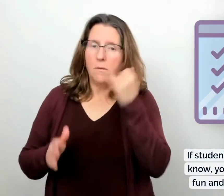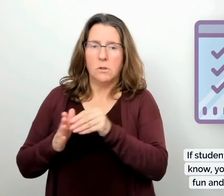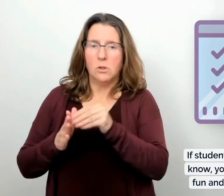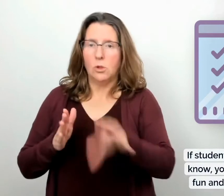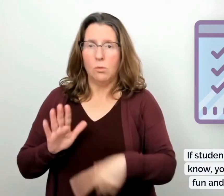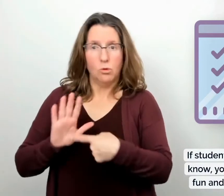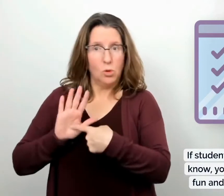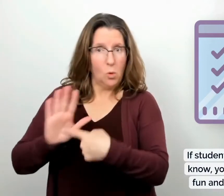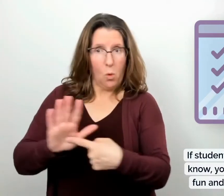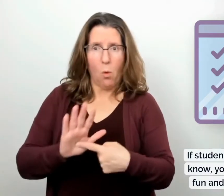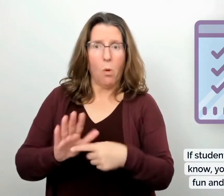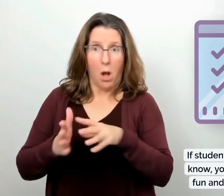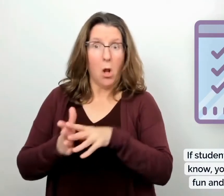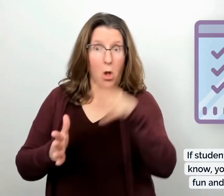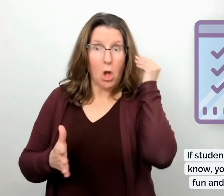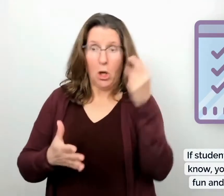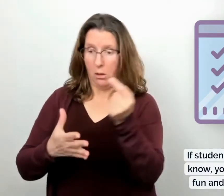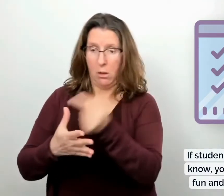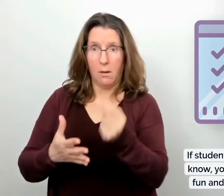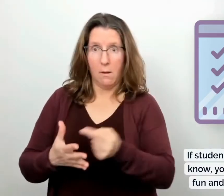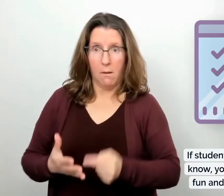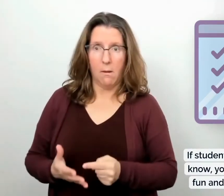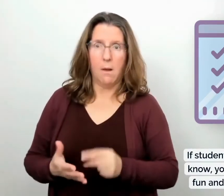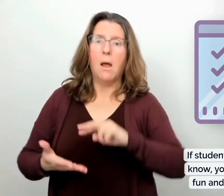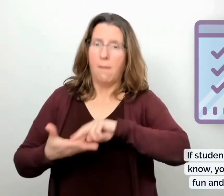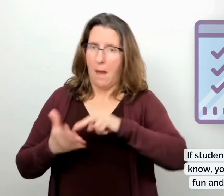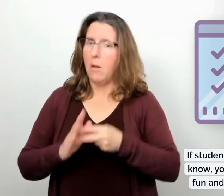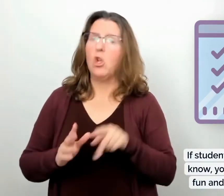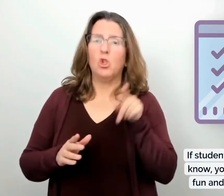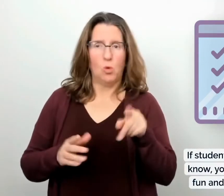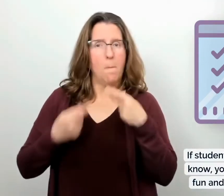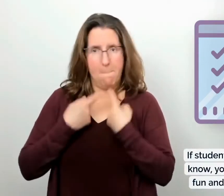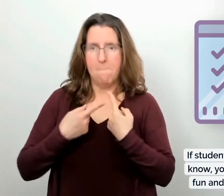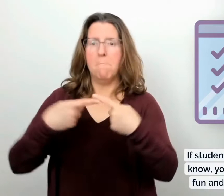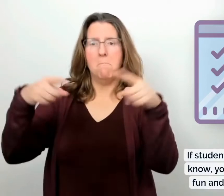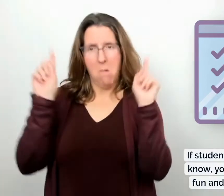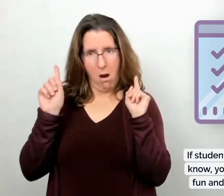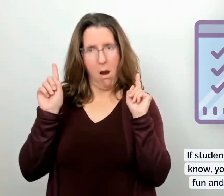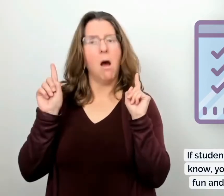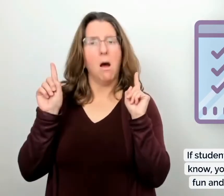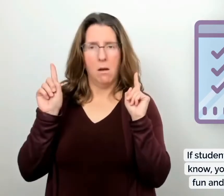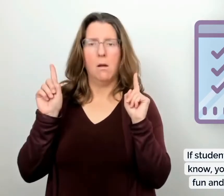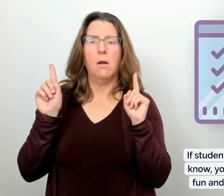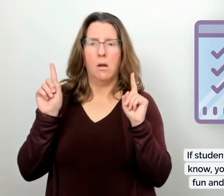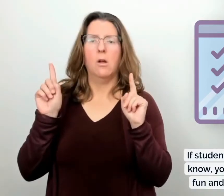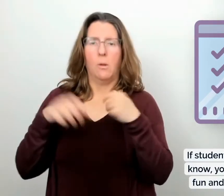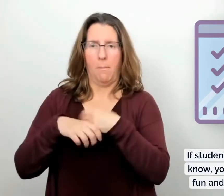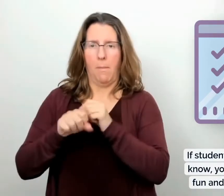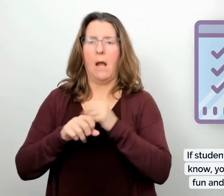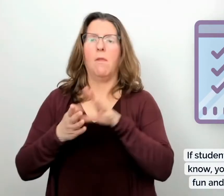If students can show what they know, then you have addressed their learning needs and